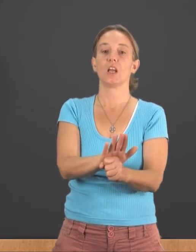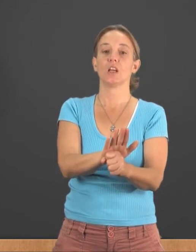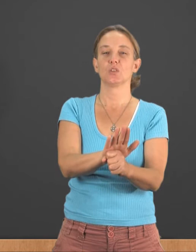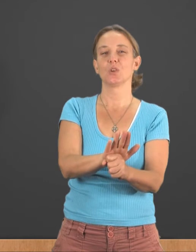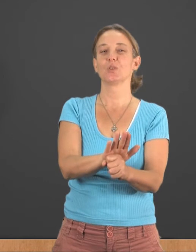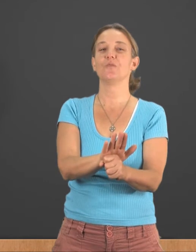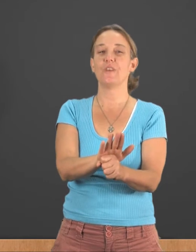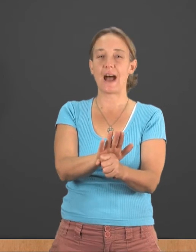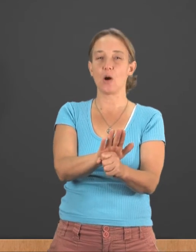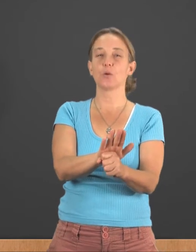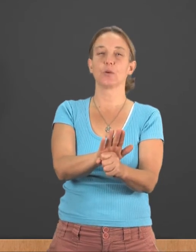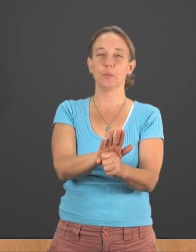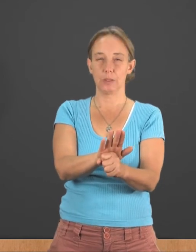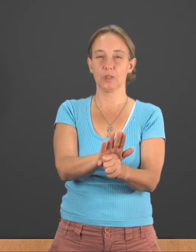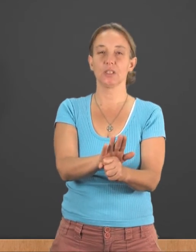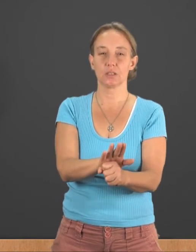It's also vow, commitment.